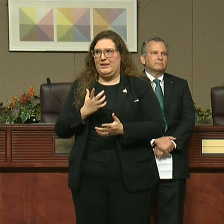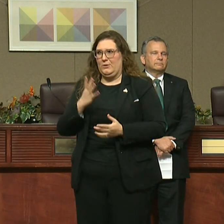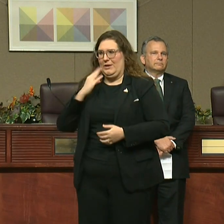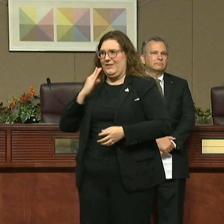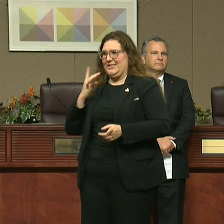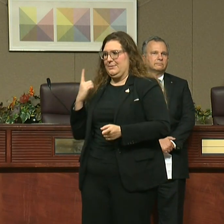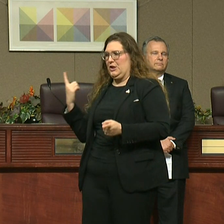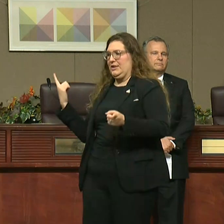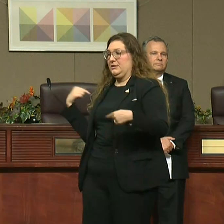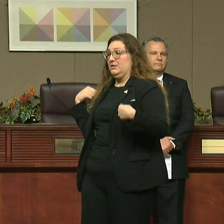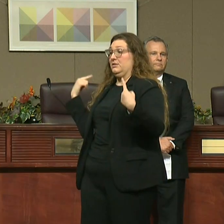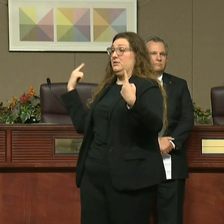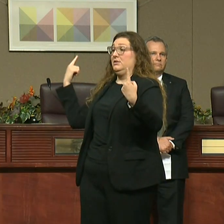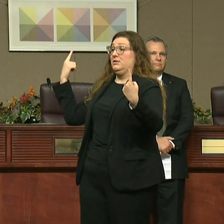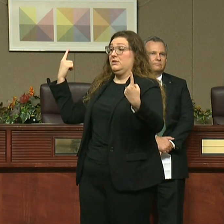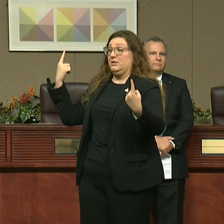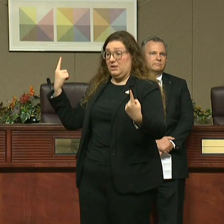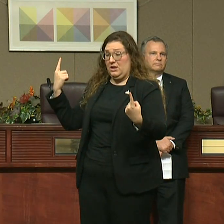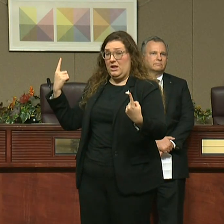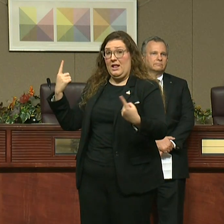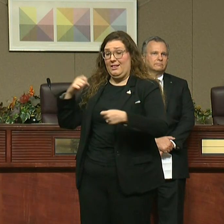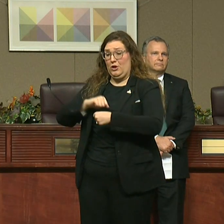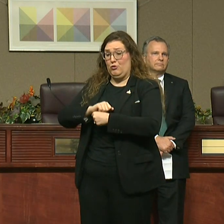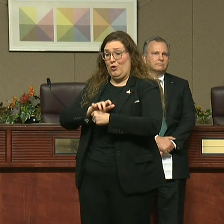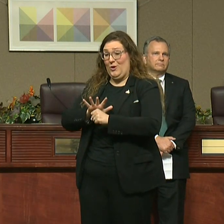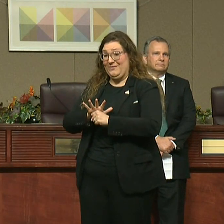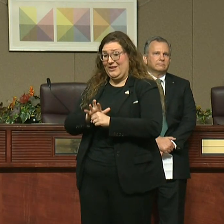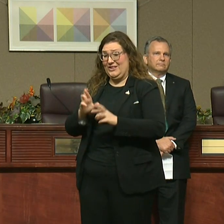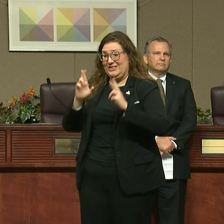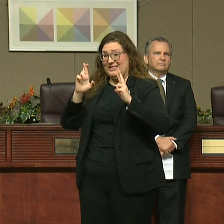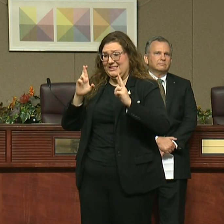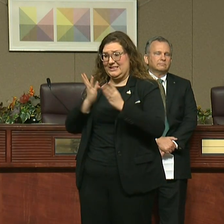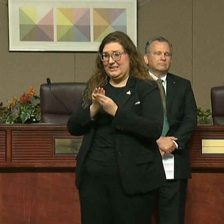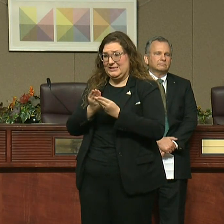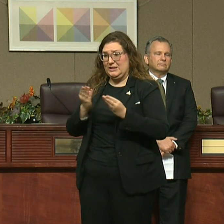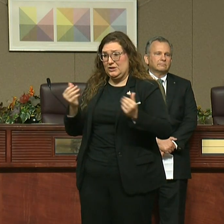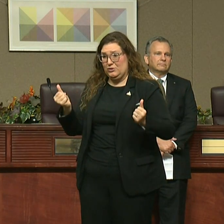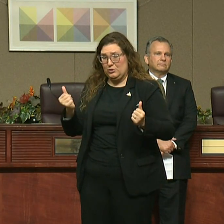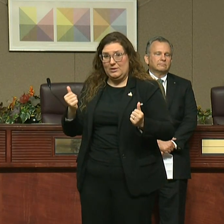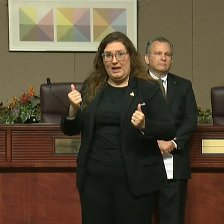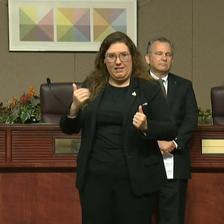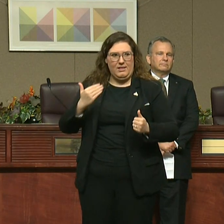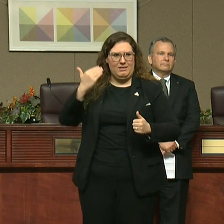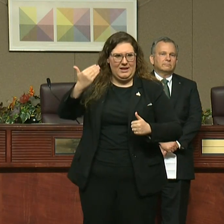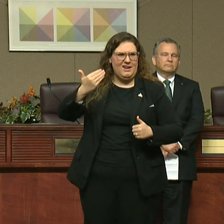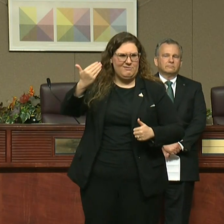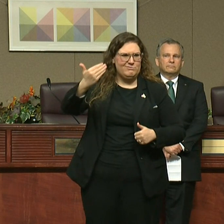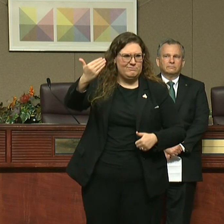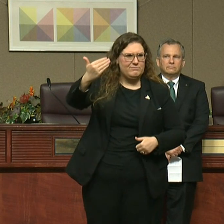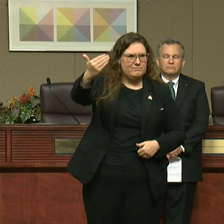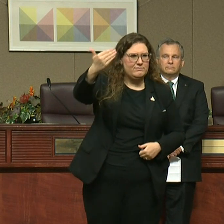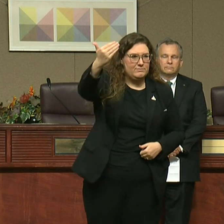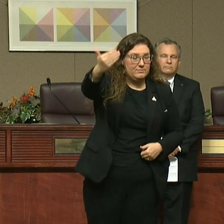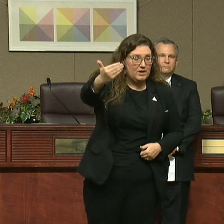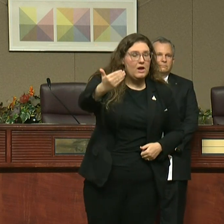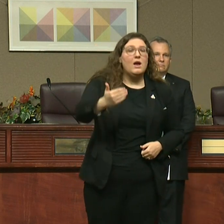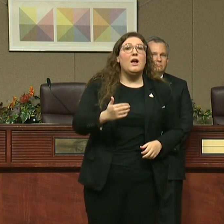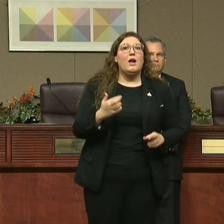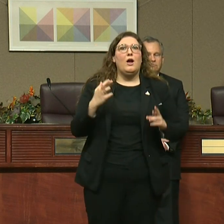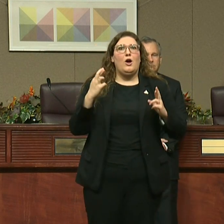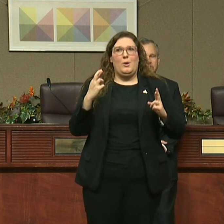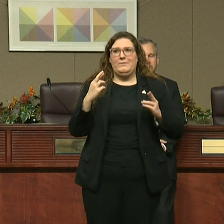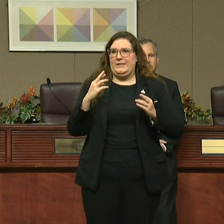is coming to at least an end. Hopefully we have bottomed out and we are beginning to